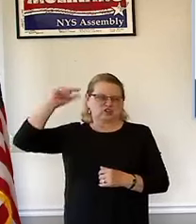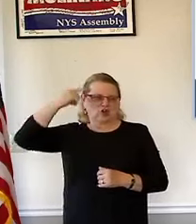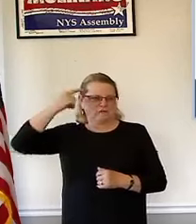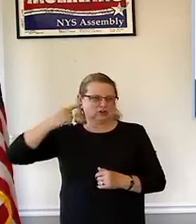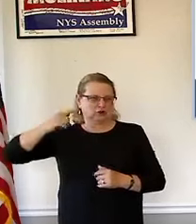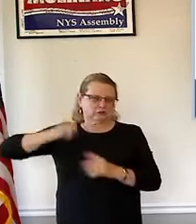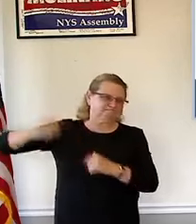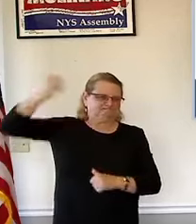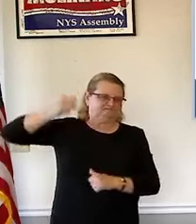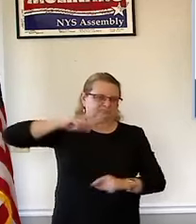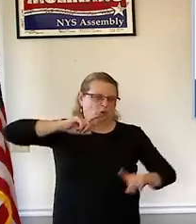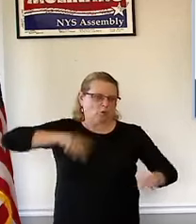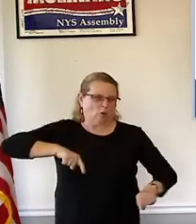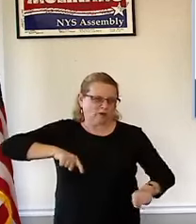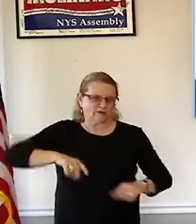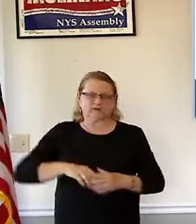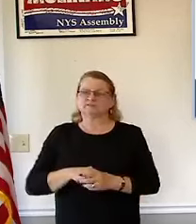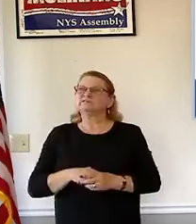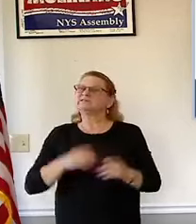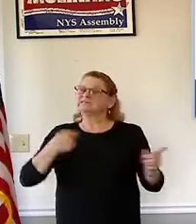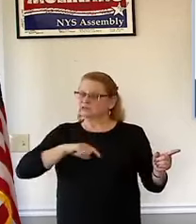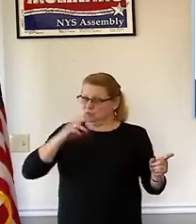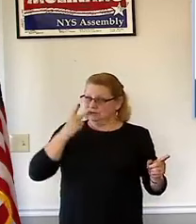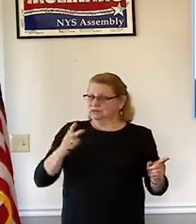see in the July 6th